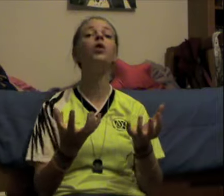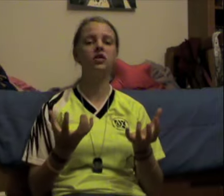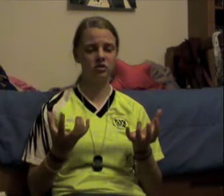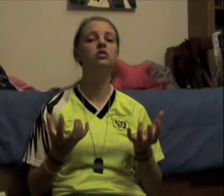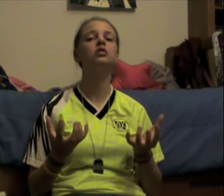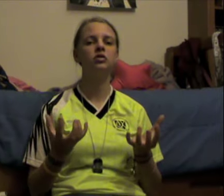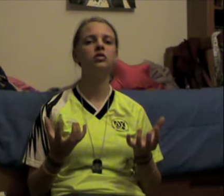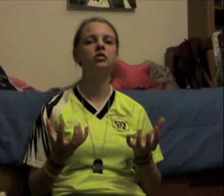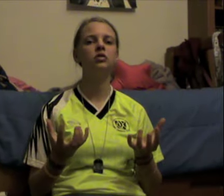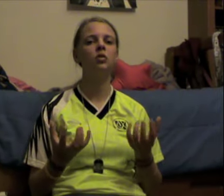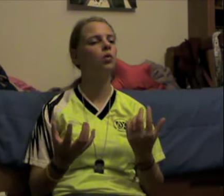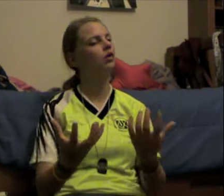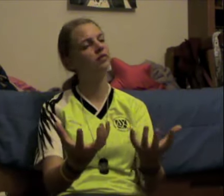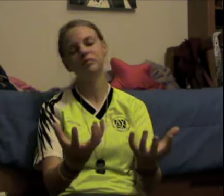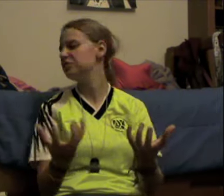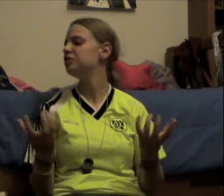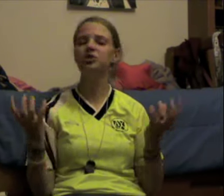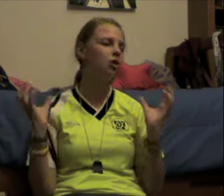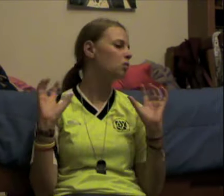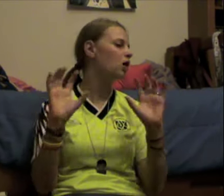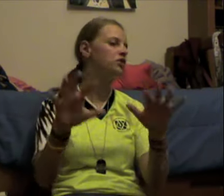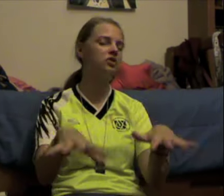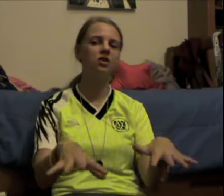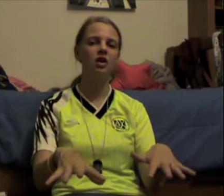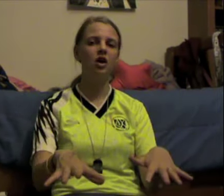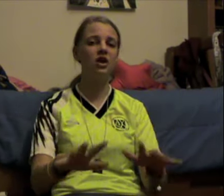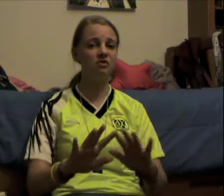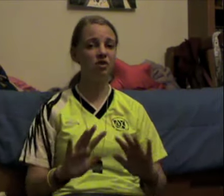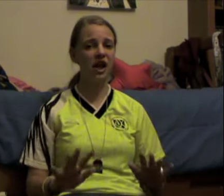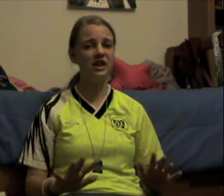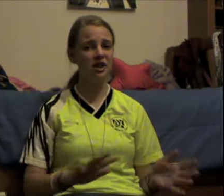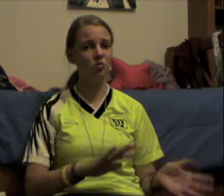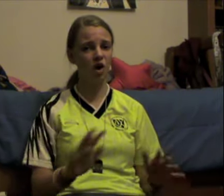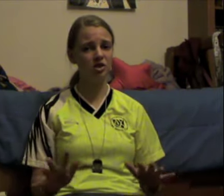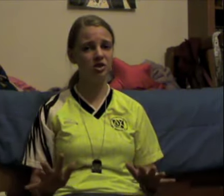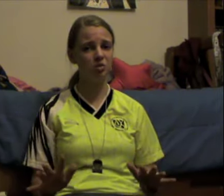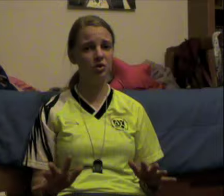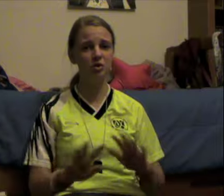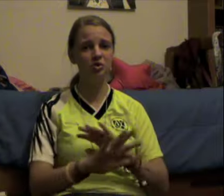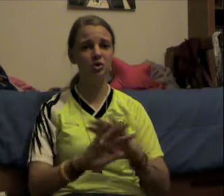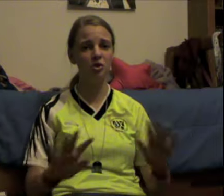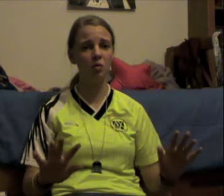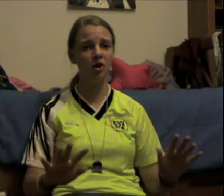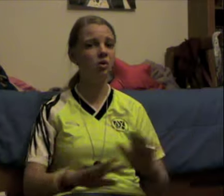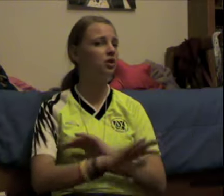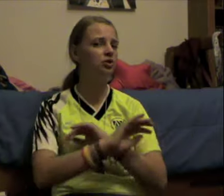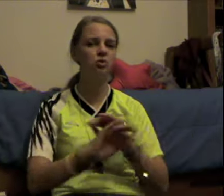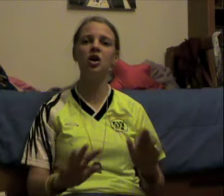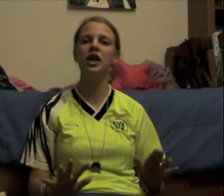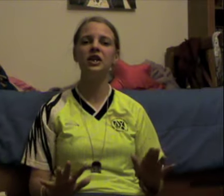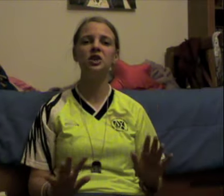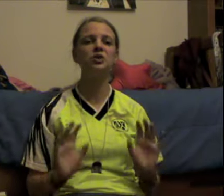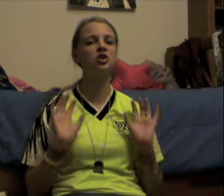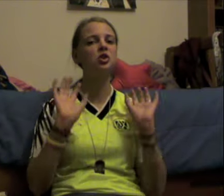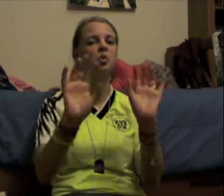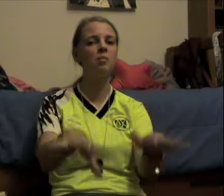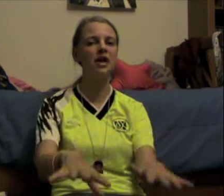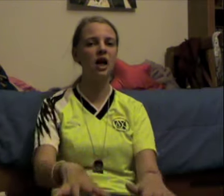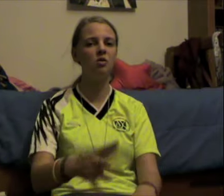Want. Or. Don't want. Okay, for like and want, when you do not want it or you do not like it, you have to throw it back out.